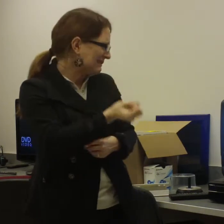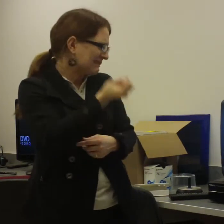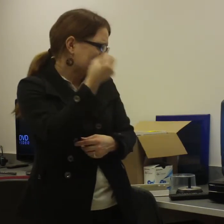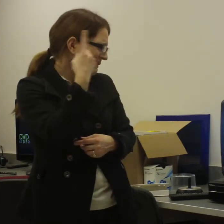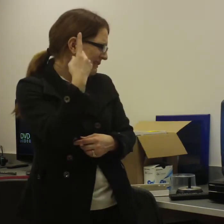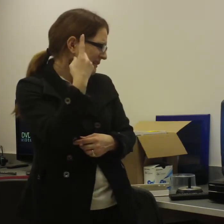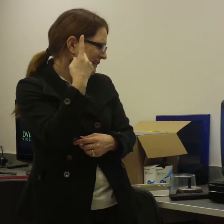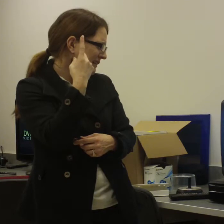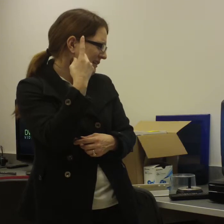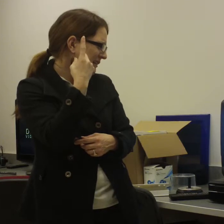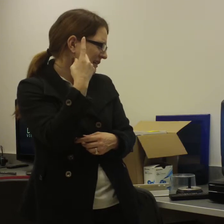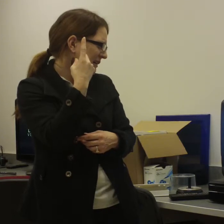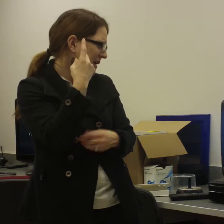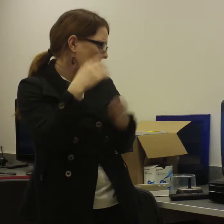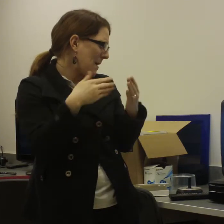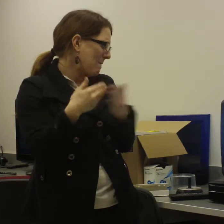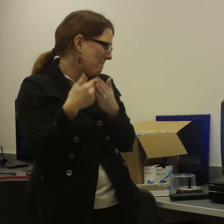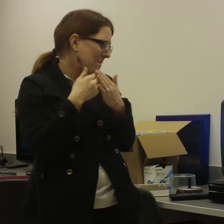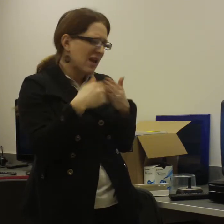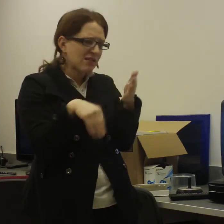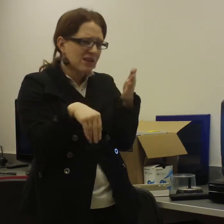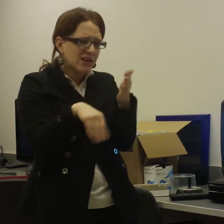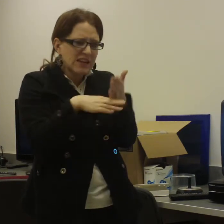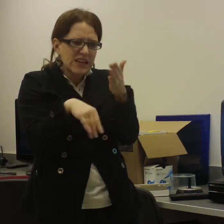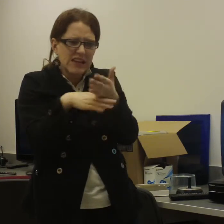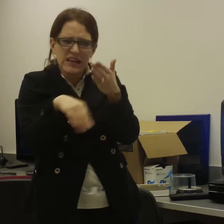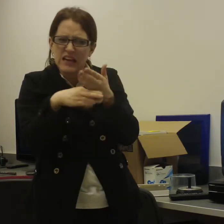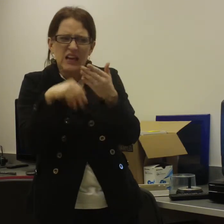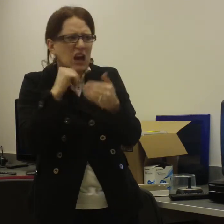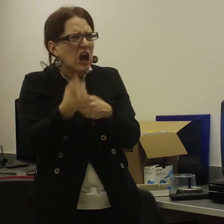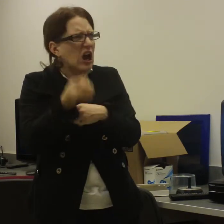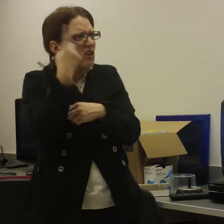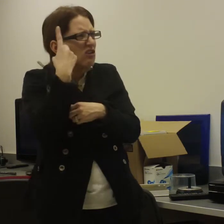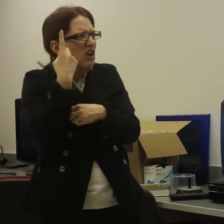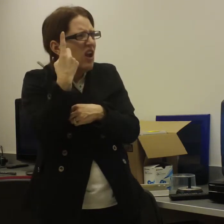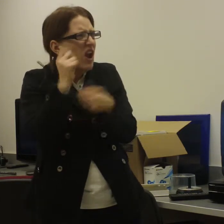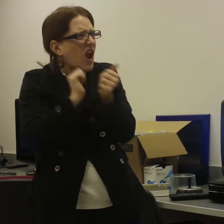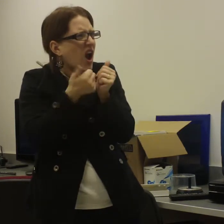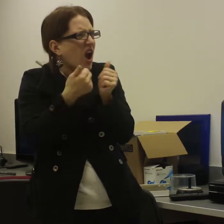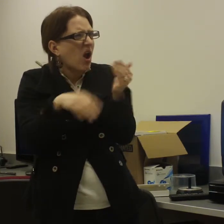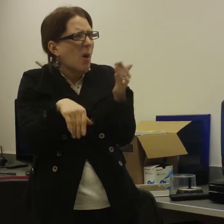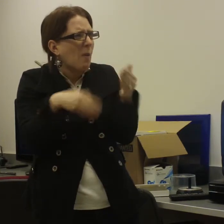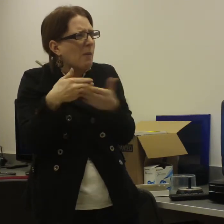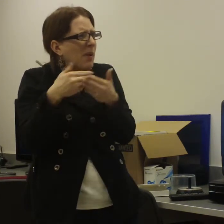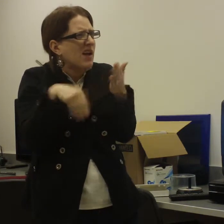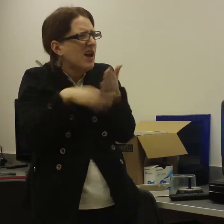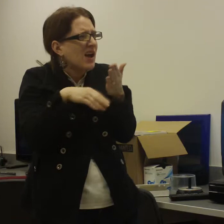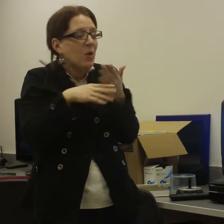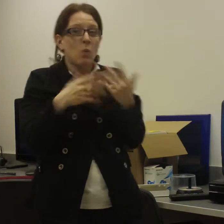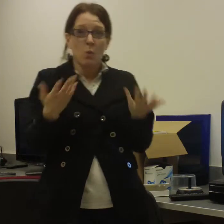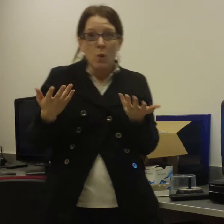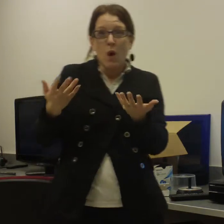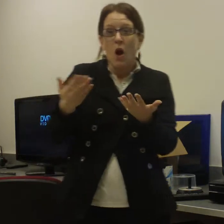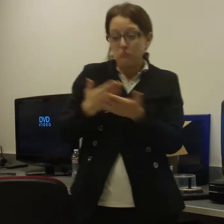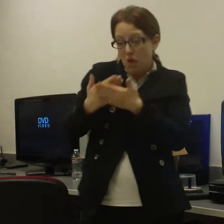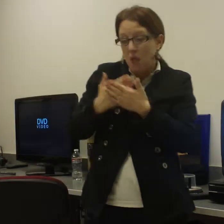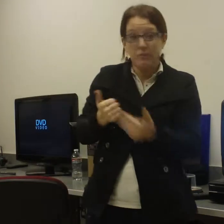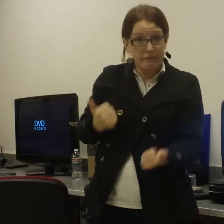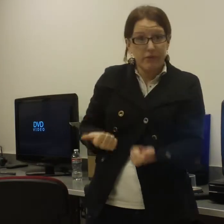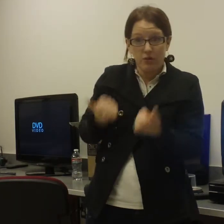it's not that part. Well, the baby's alive, it's moving, and literally, physically, the baby is moving around inside the body.